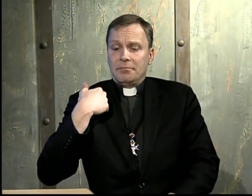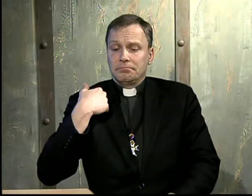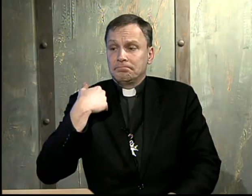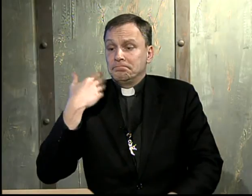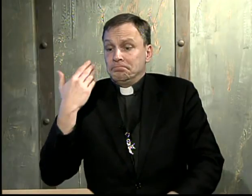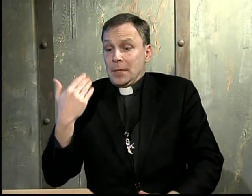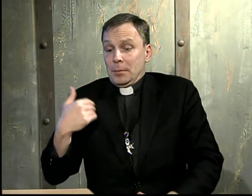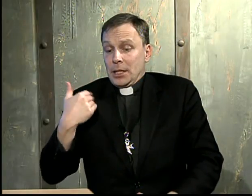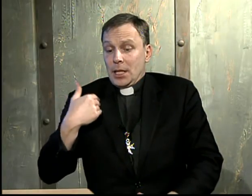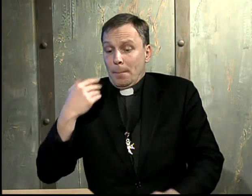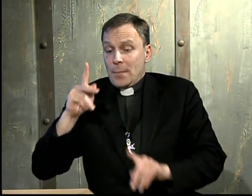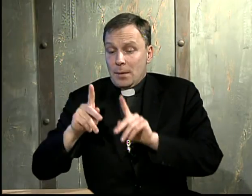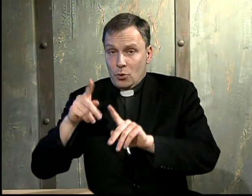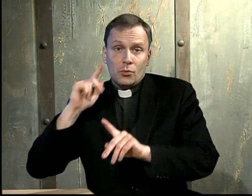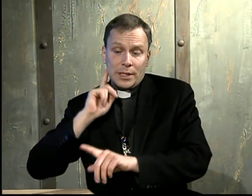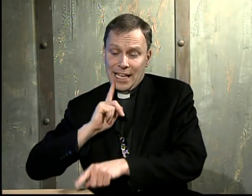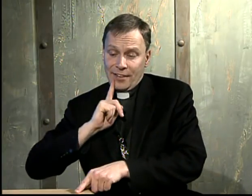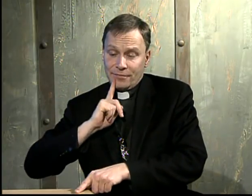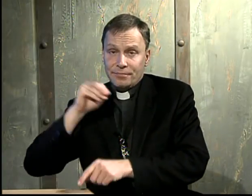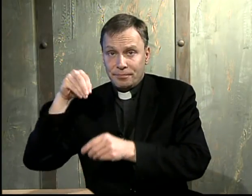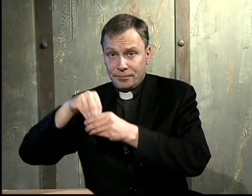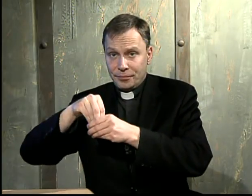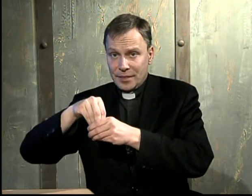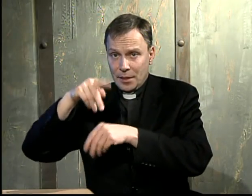Some pastors